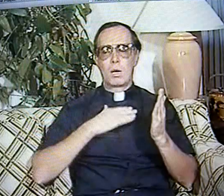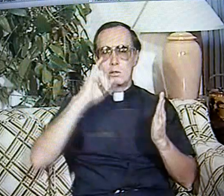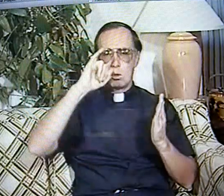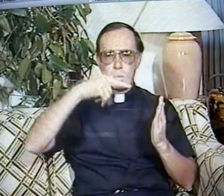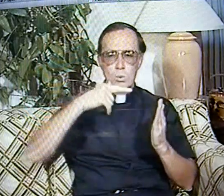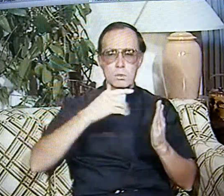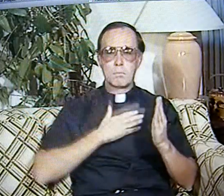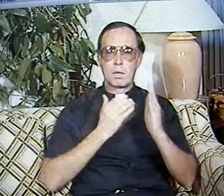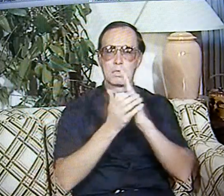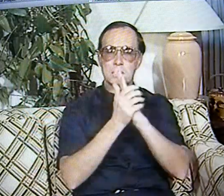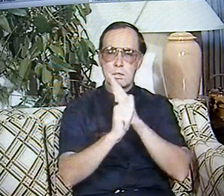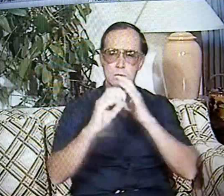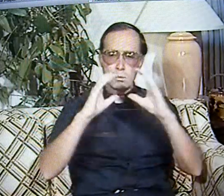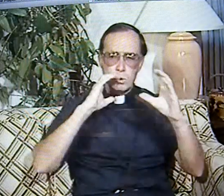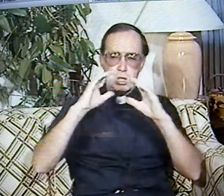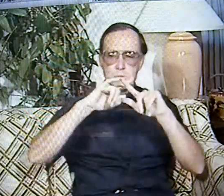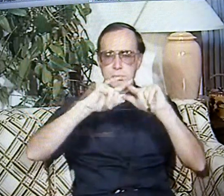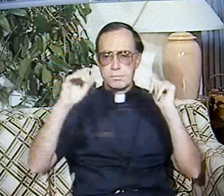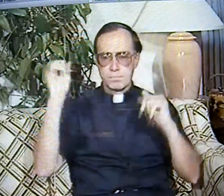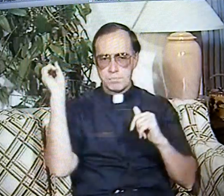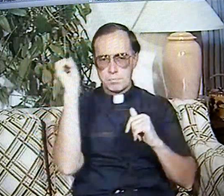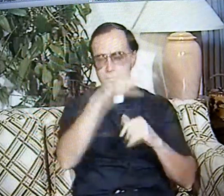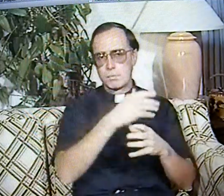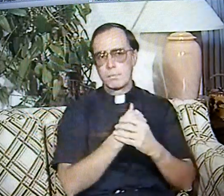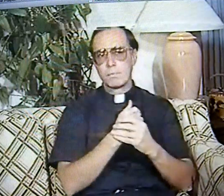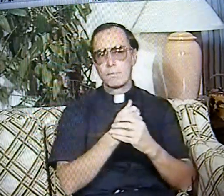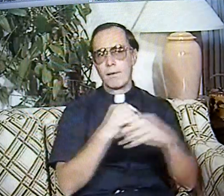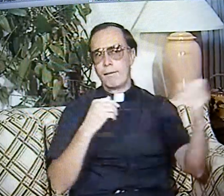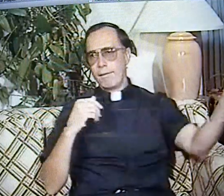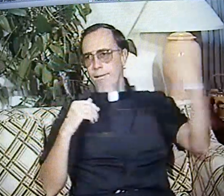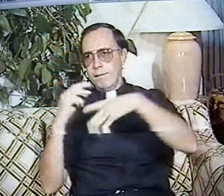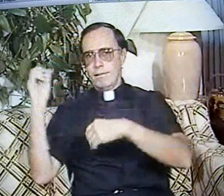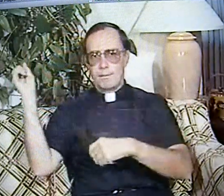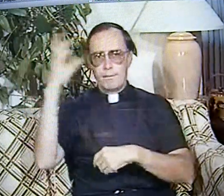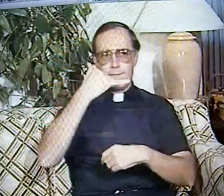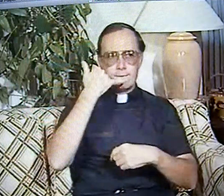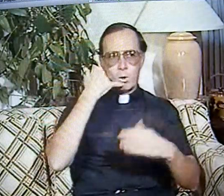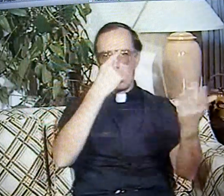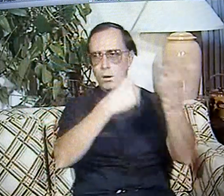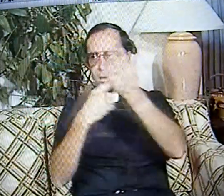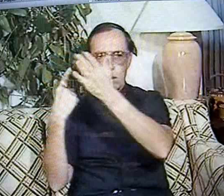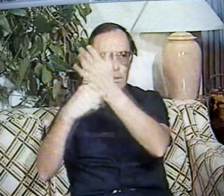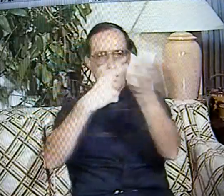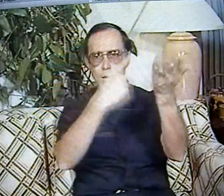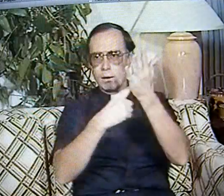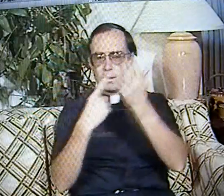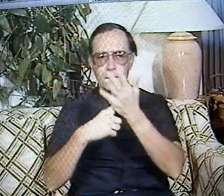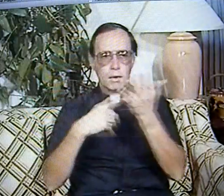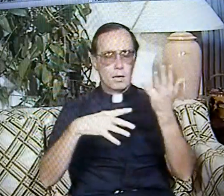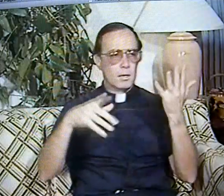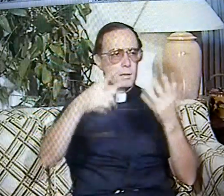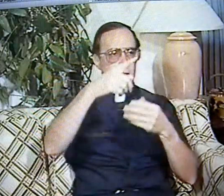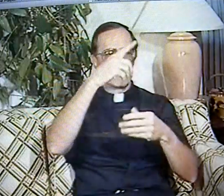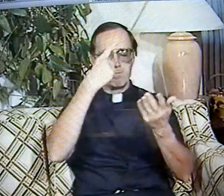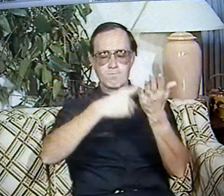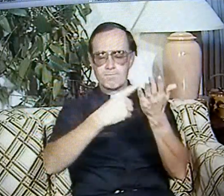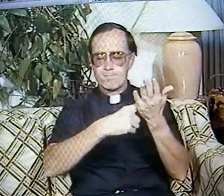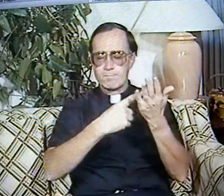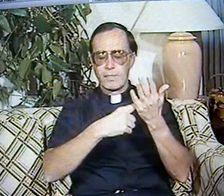So they sent a report about my background, different skills I had in communicating, and my